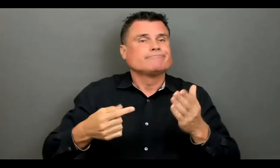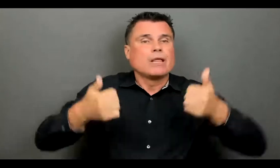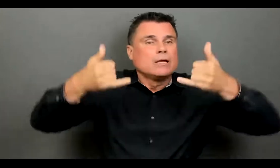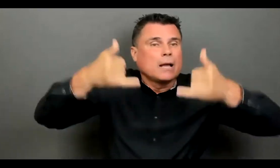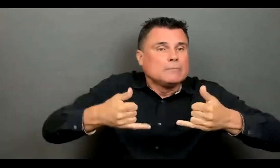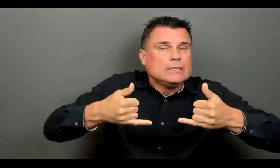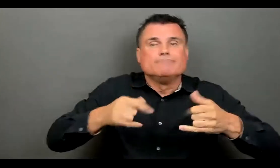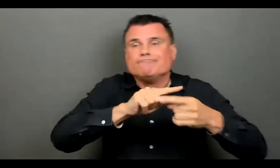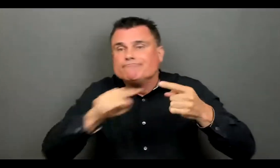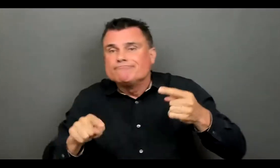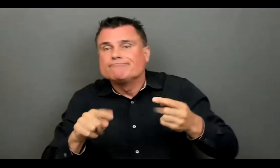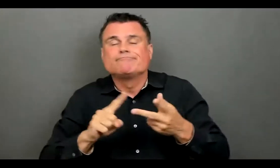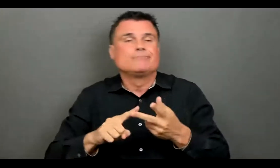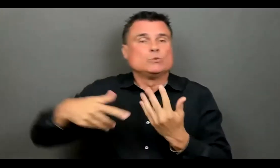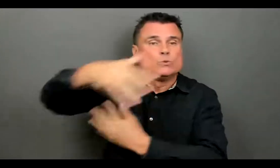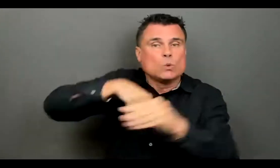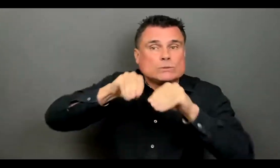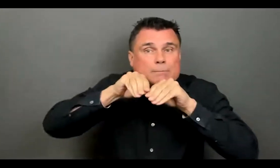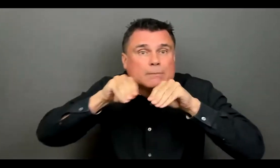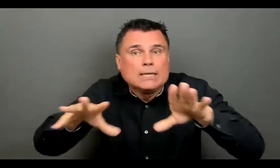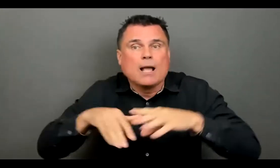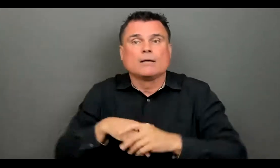governments, academia, and UN agencies,